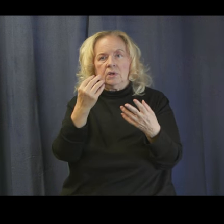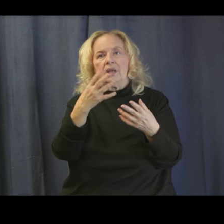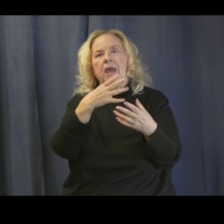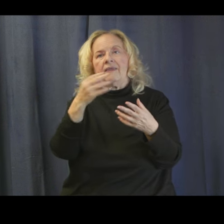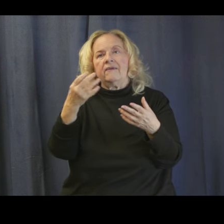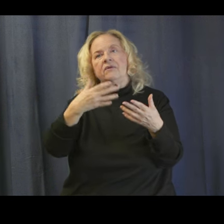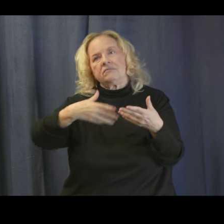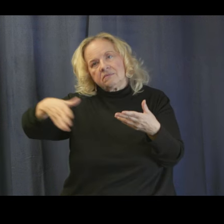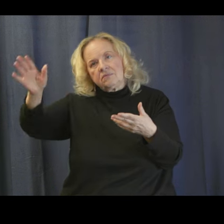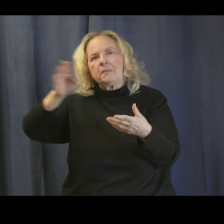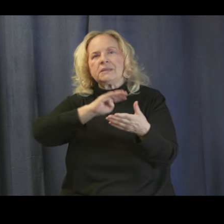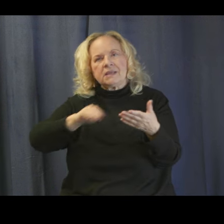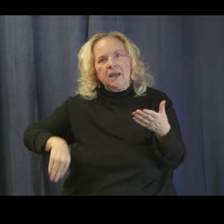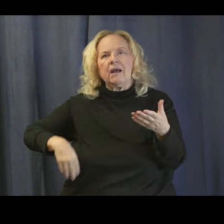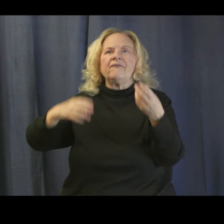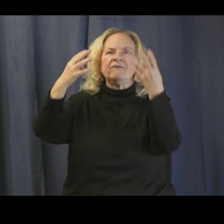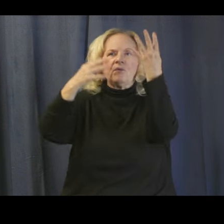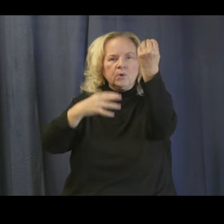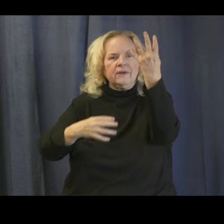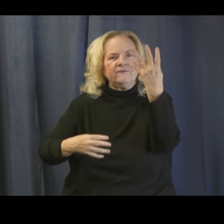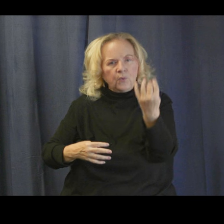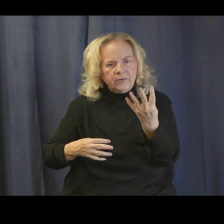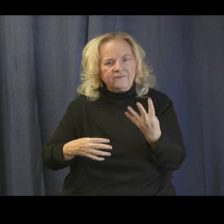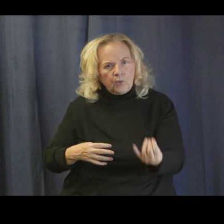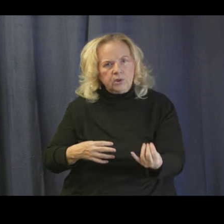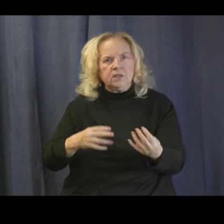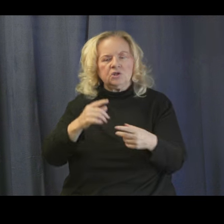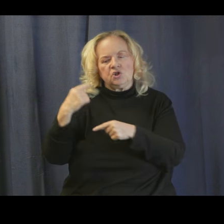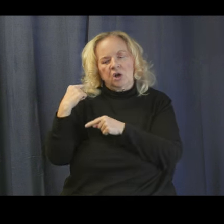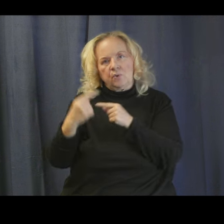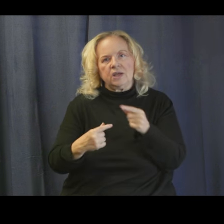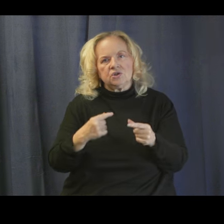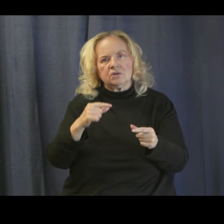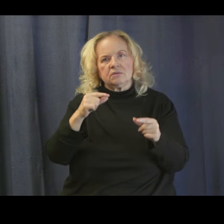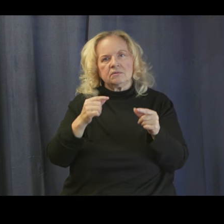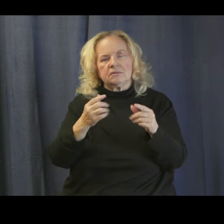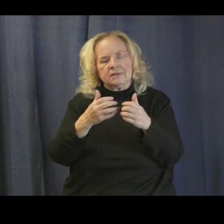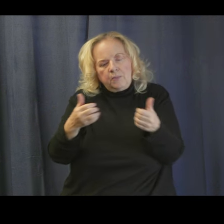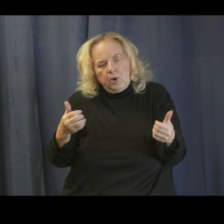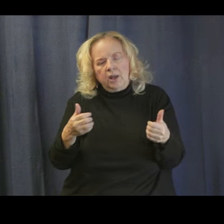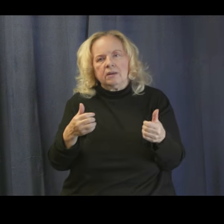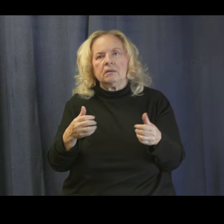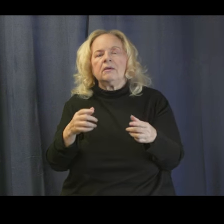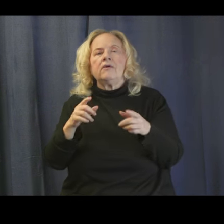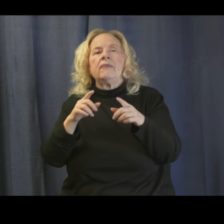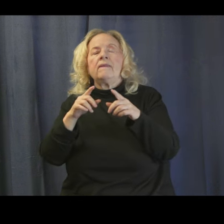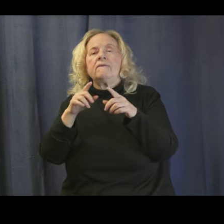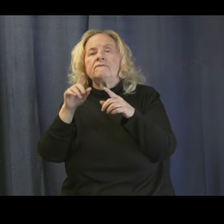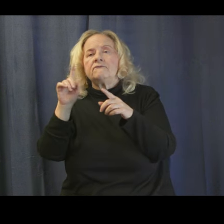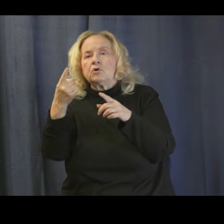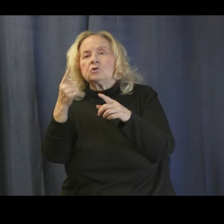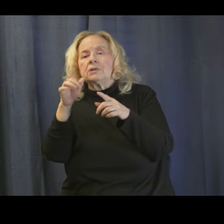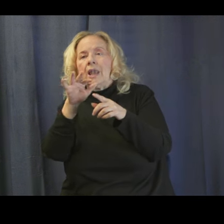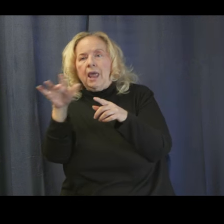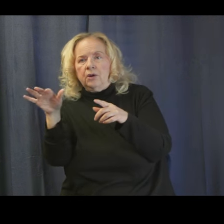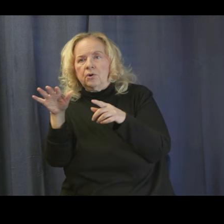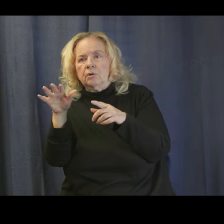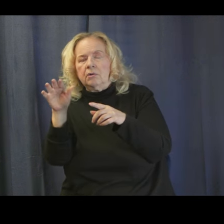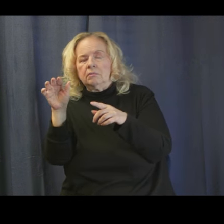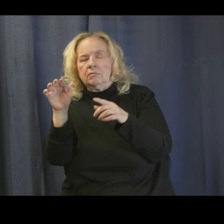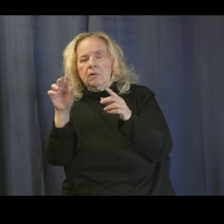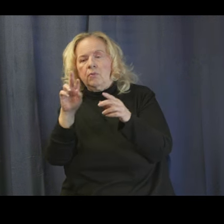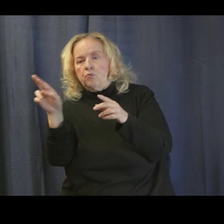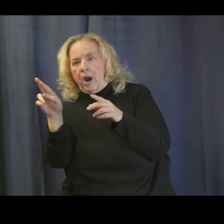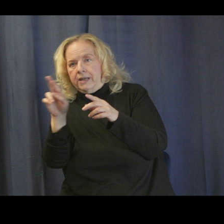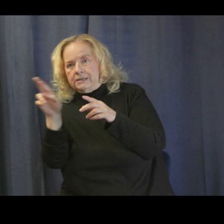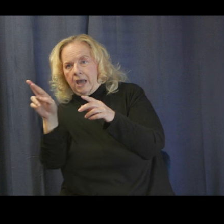And from the carrying away to the Messiah are how many? Okay, we'll get a load of this. Here's the first letters of the Hebrew